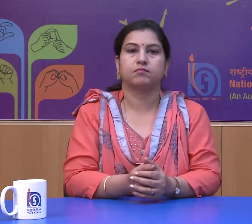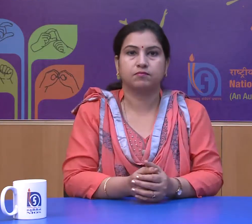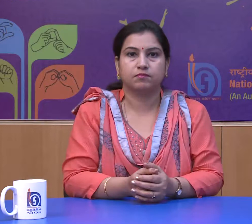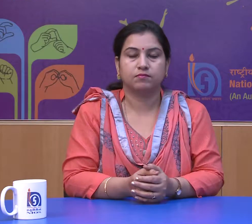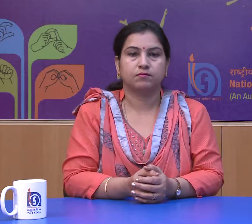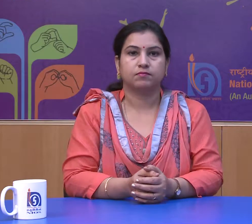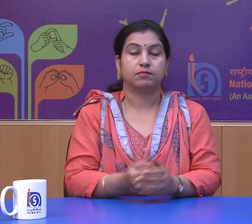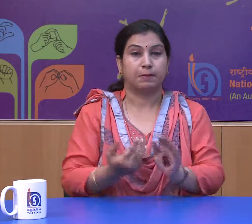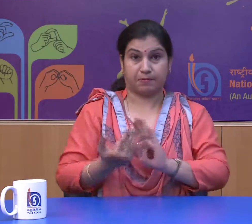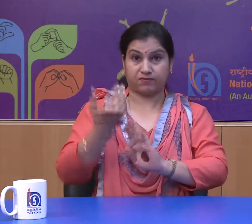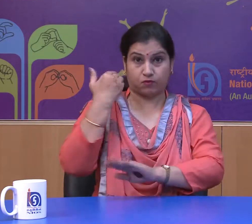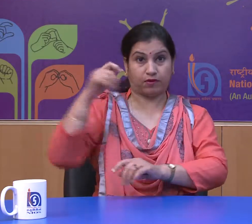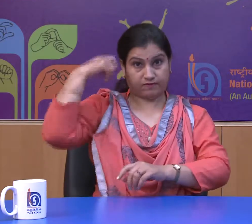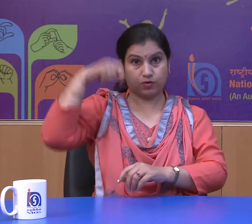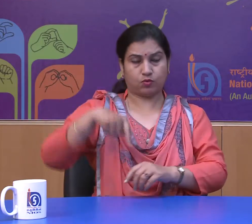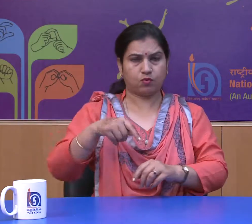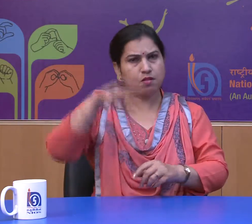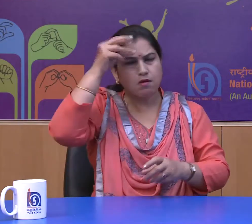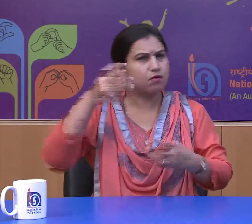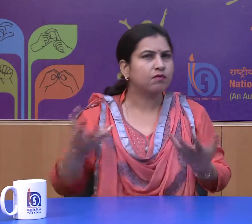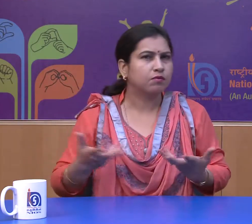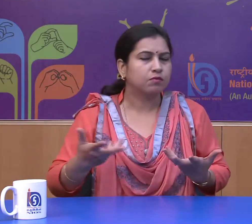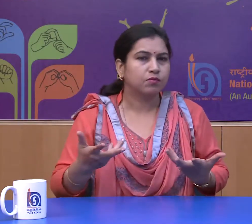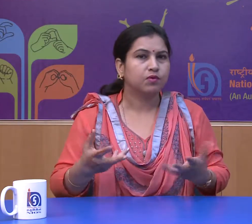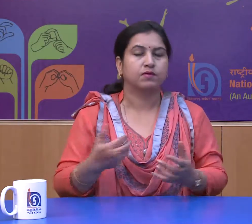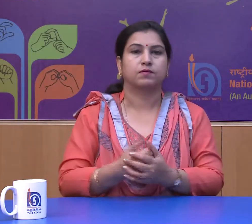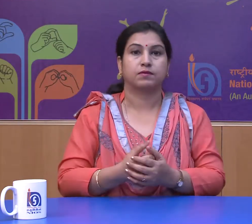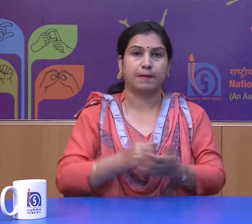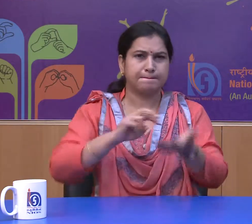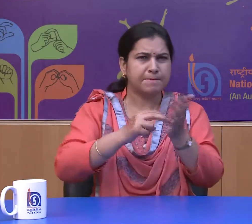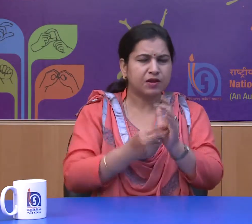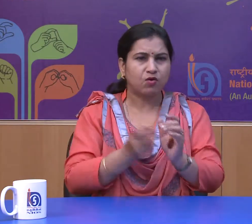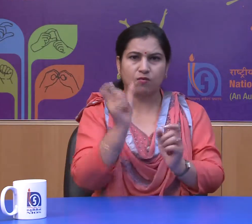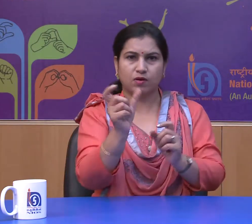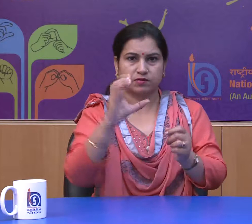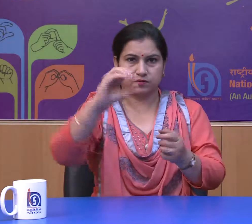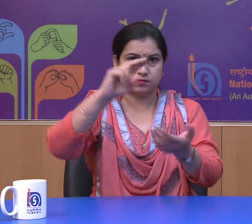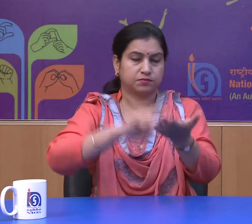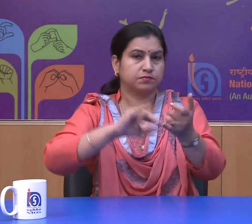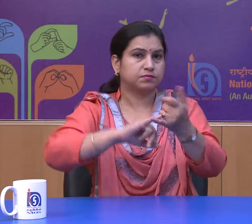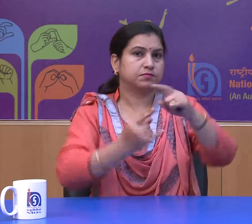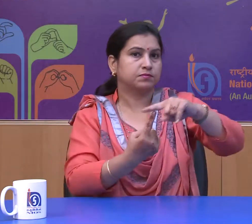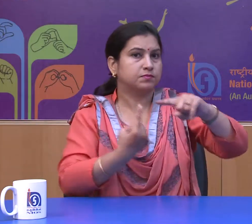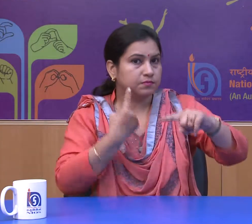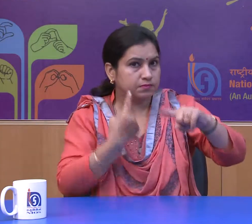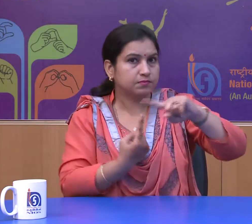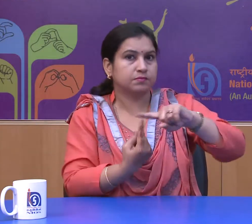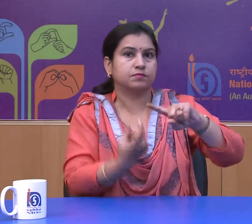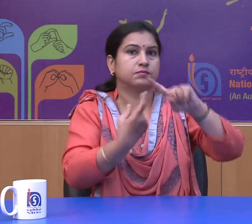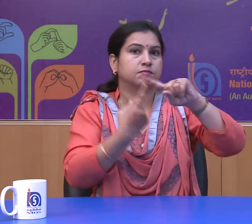In the previous lesson we learnt about the meaning of constitution and preamble.